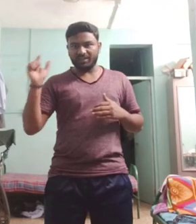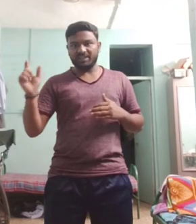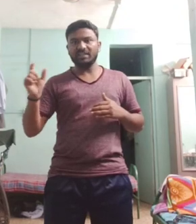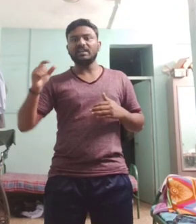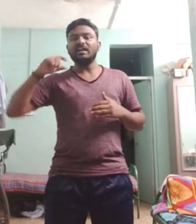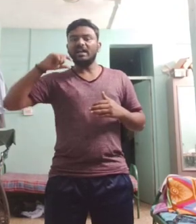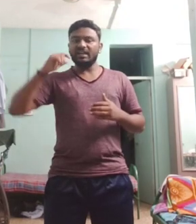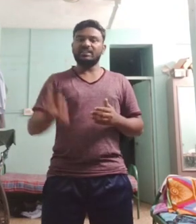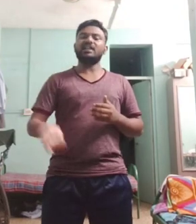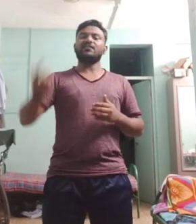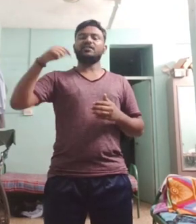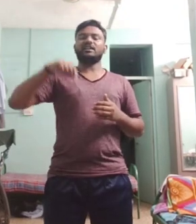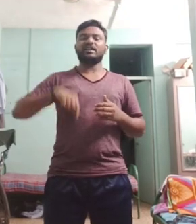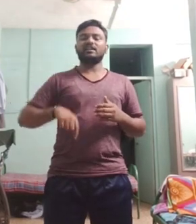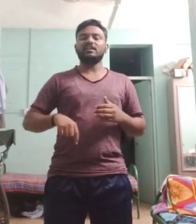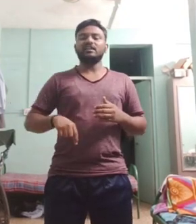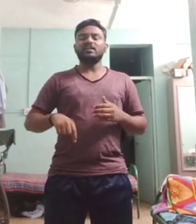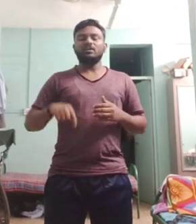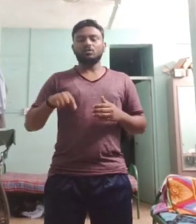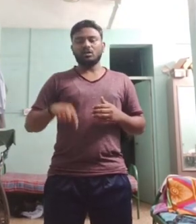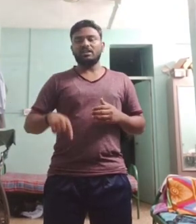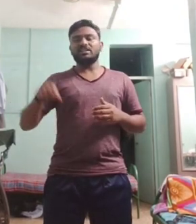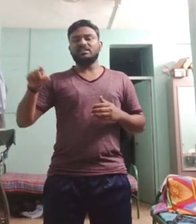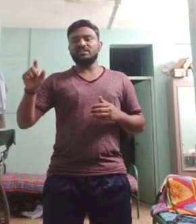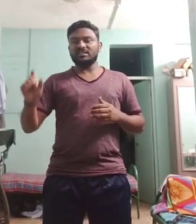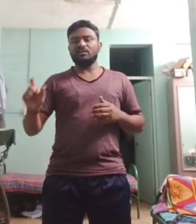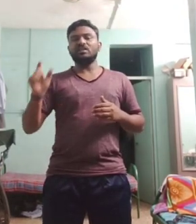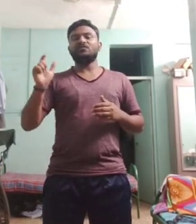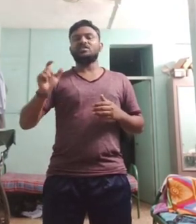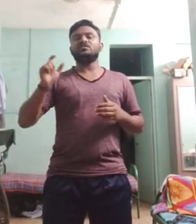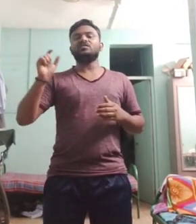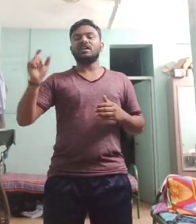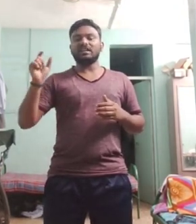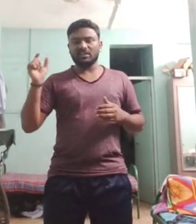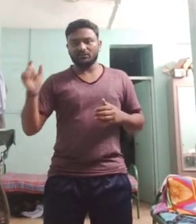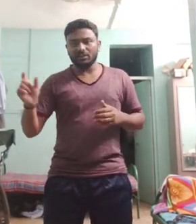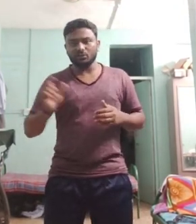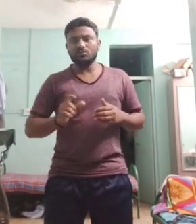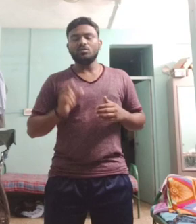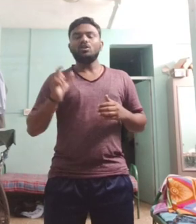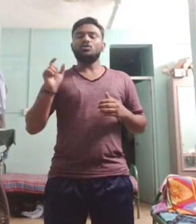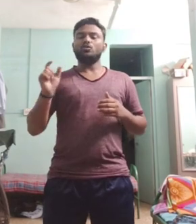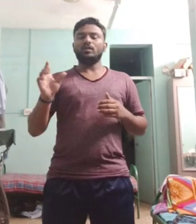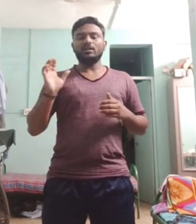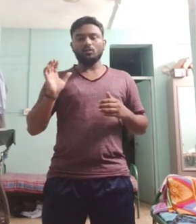printing, and then after get to conditional statement which we are given to do while loop.